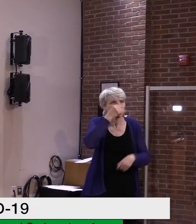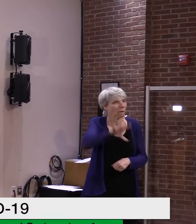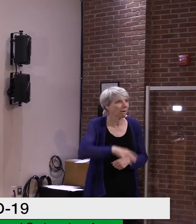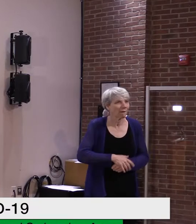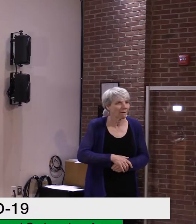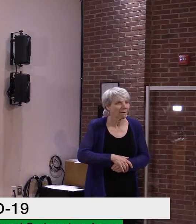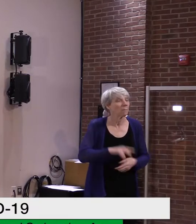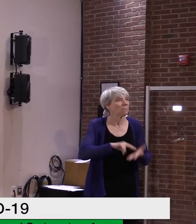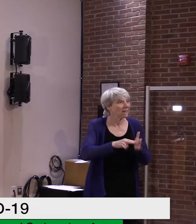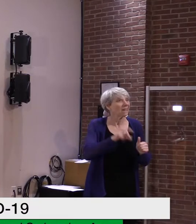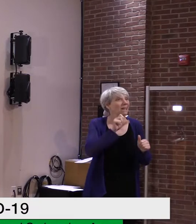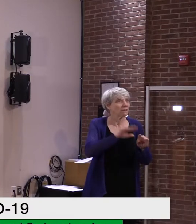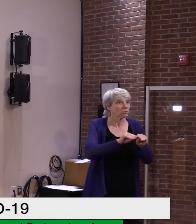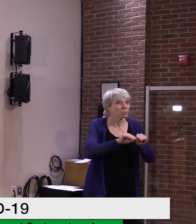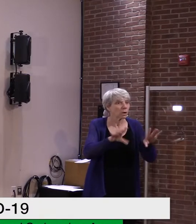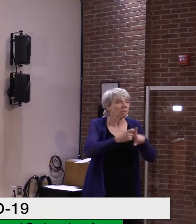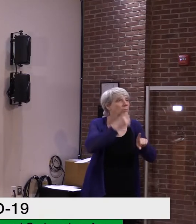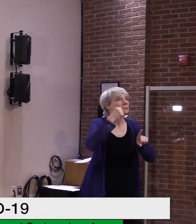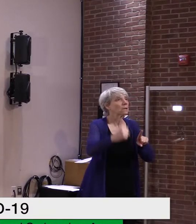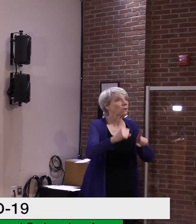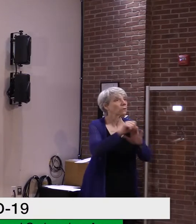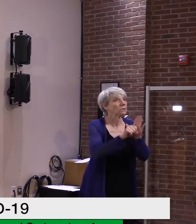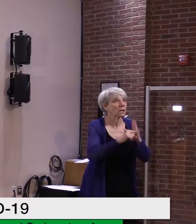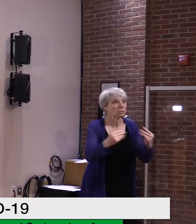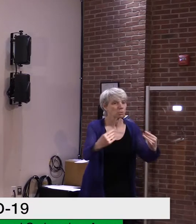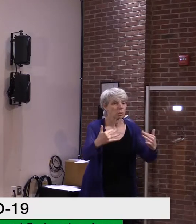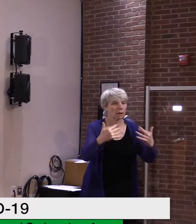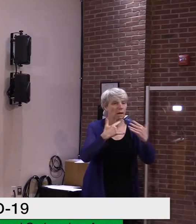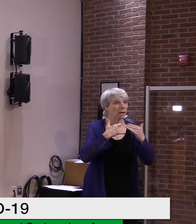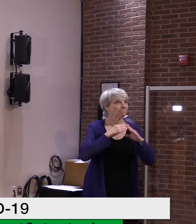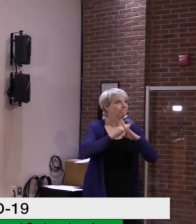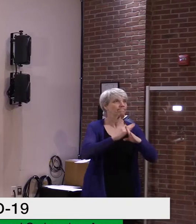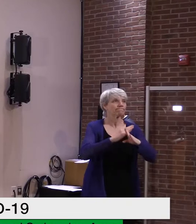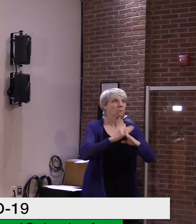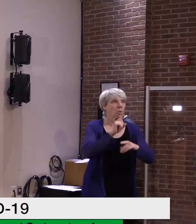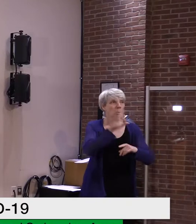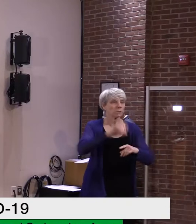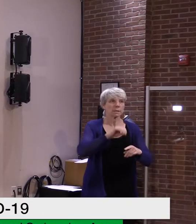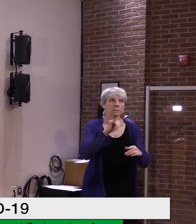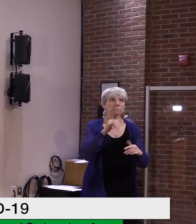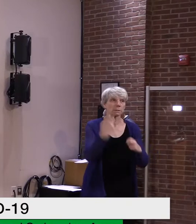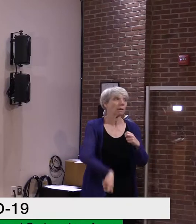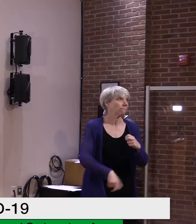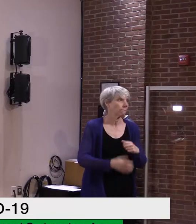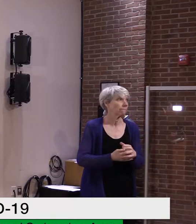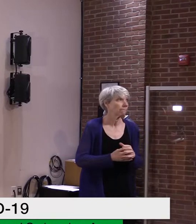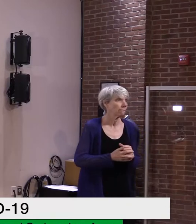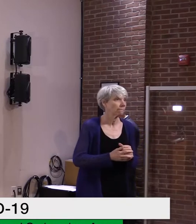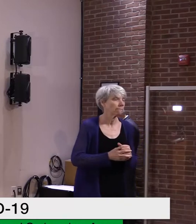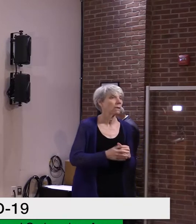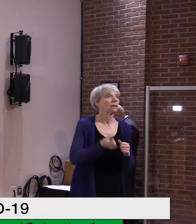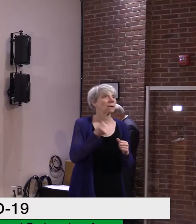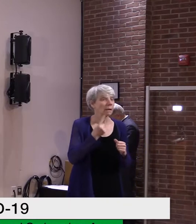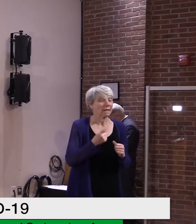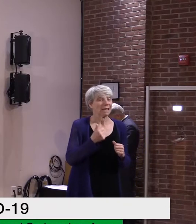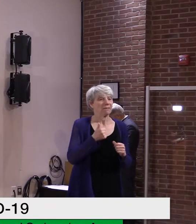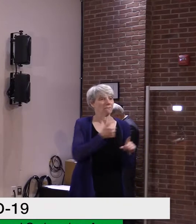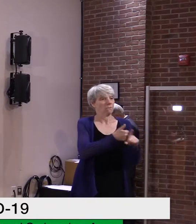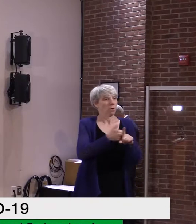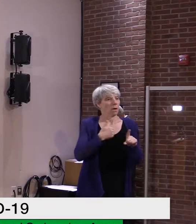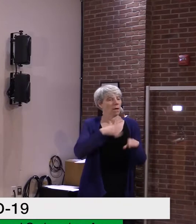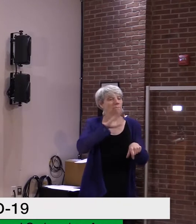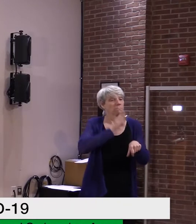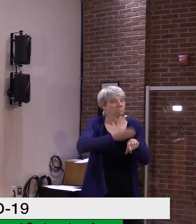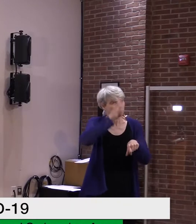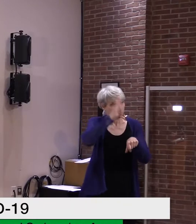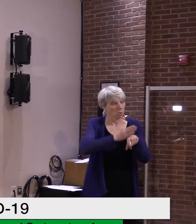our protection now and for the future. For parents and caregivers of a child over age 12, I